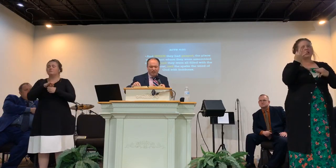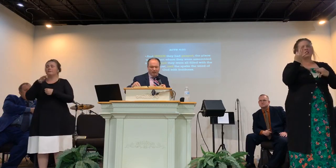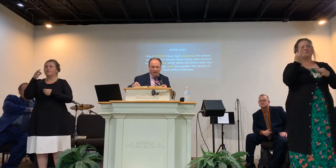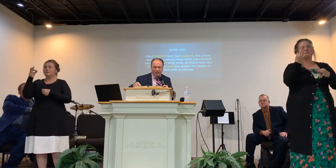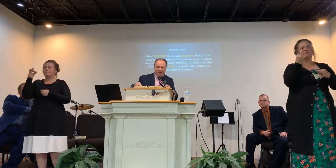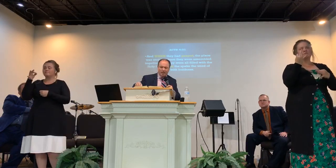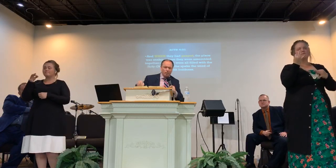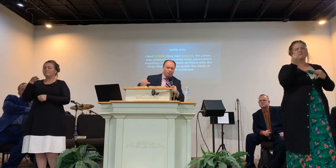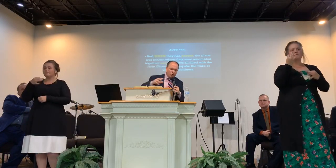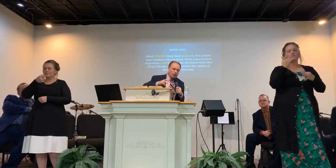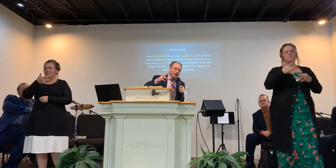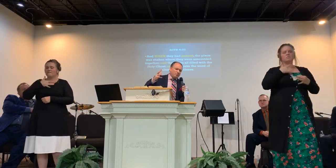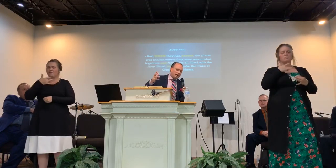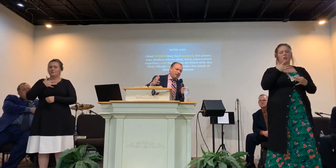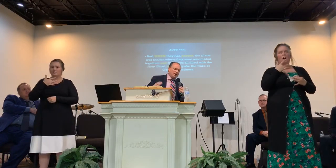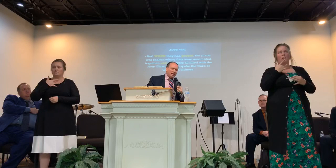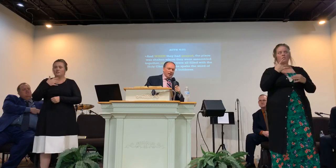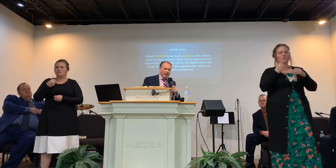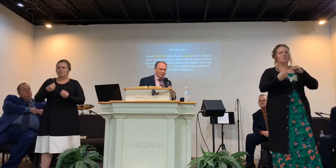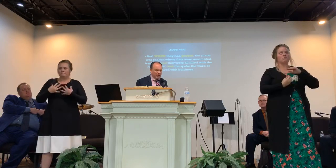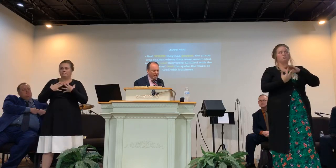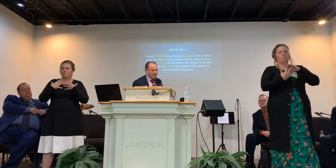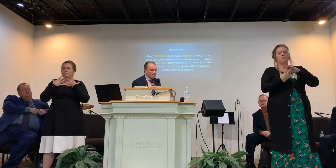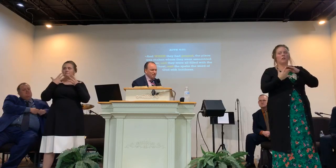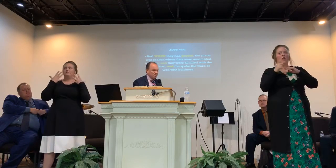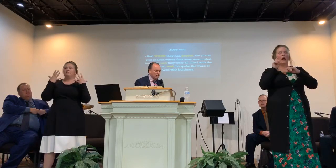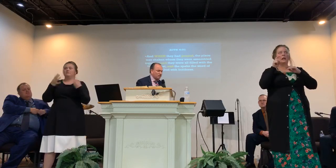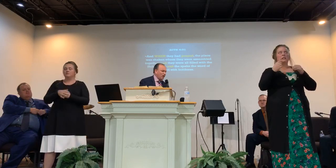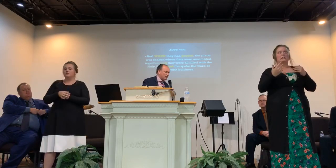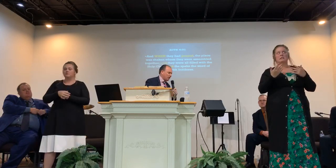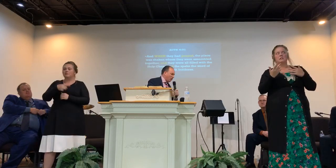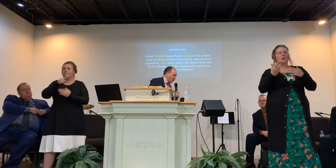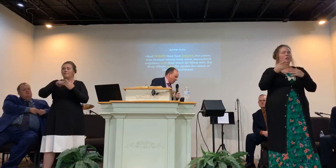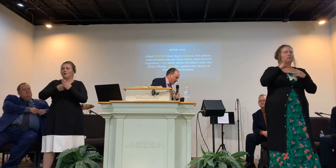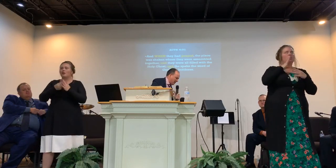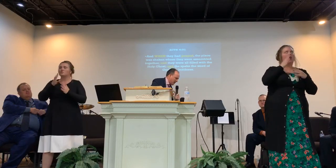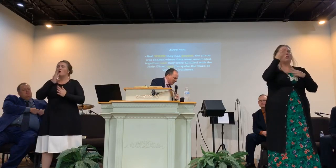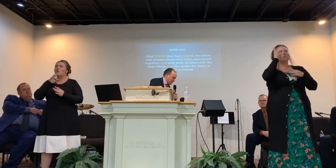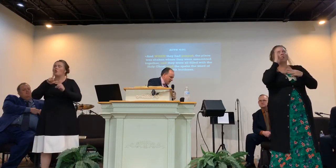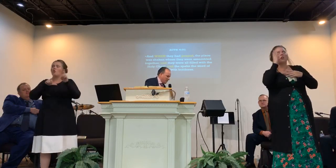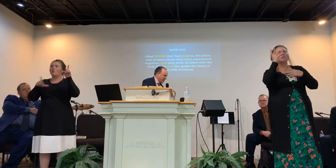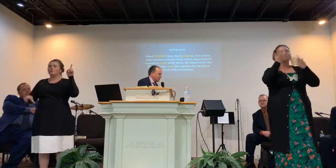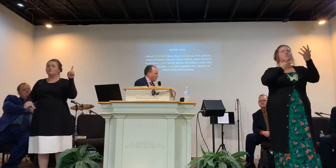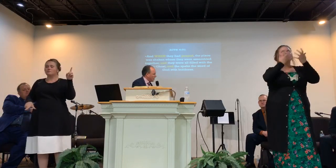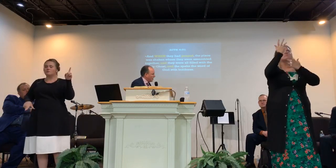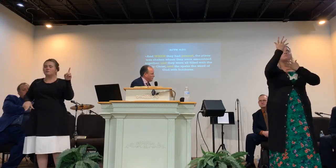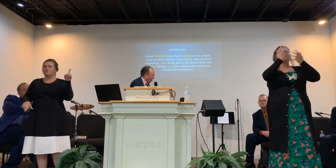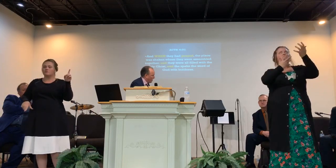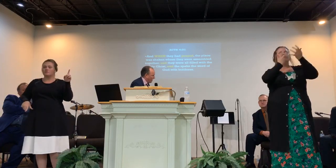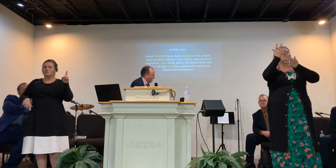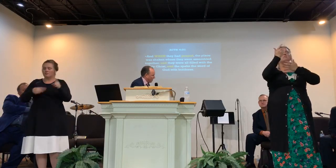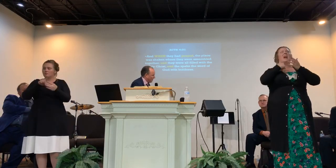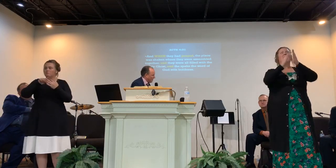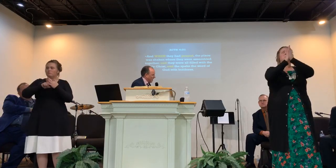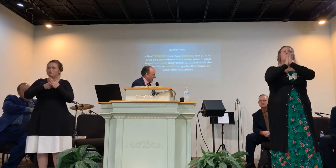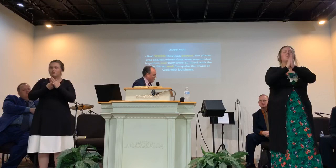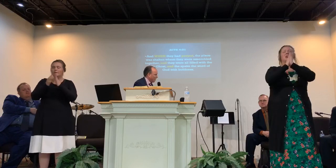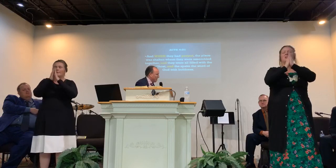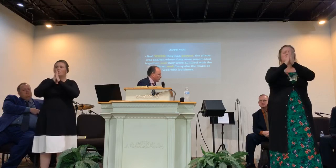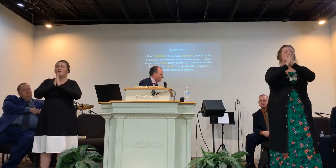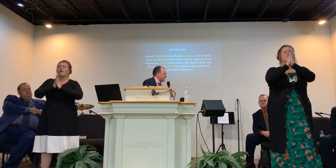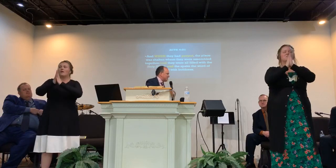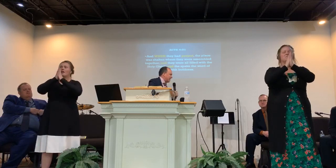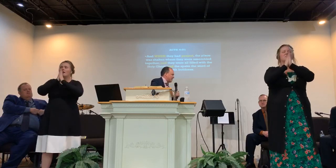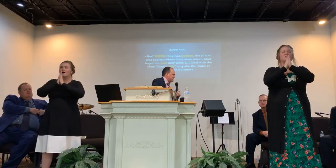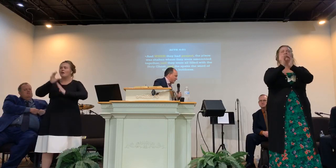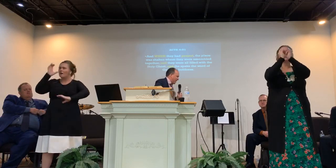felt an uprooting in me, and I began to talk to the Lord. I began to really pray. I